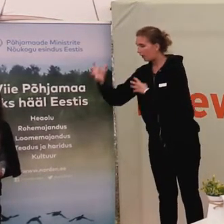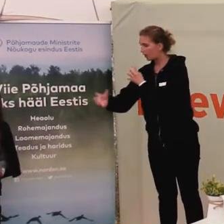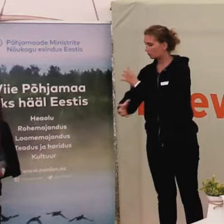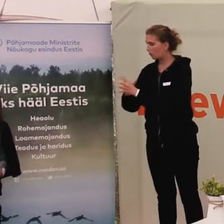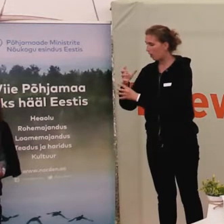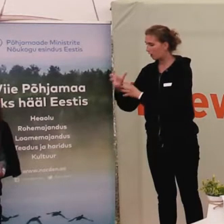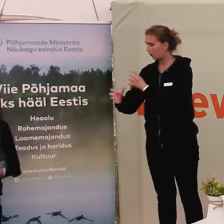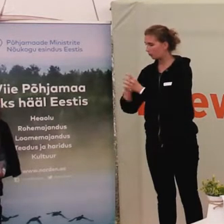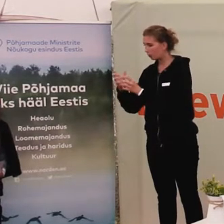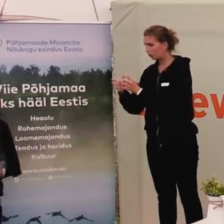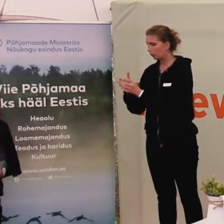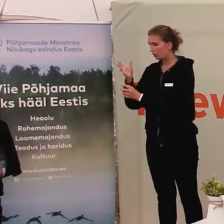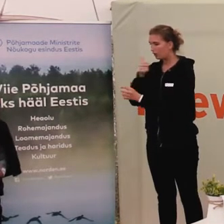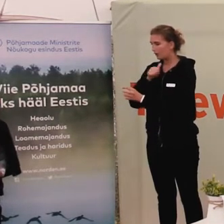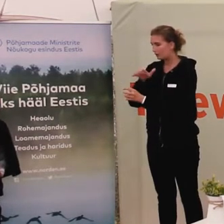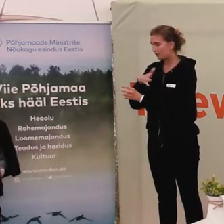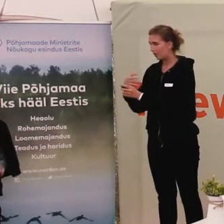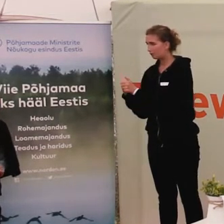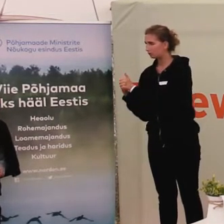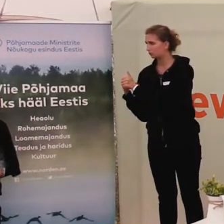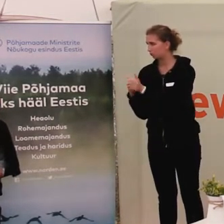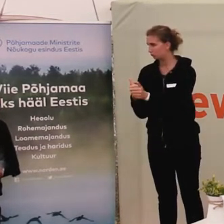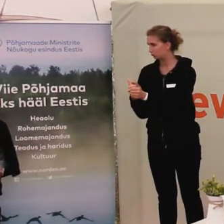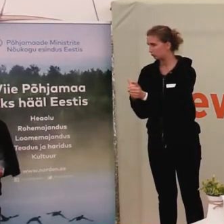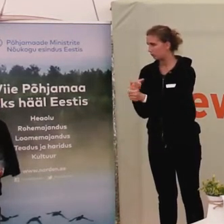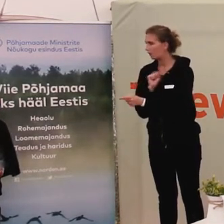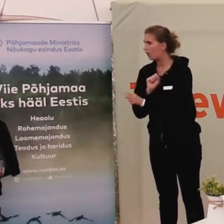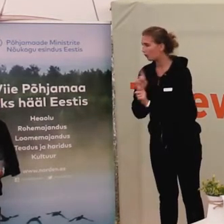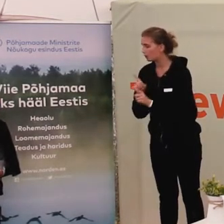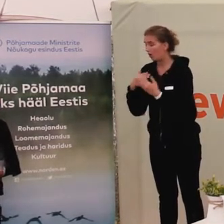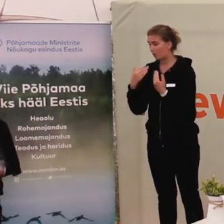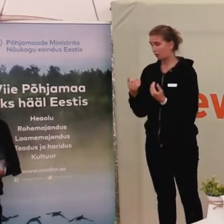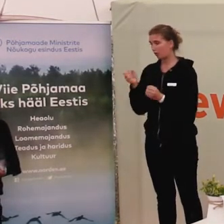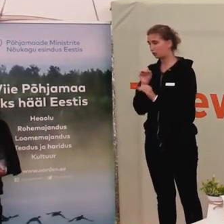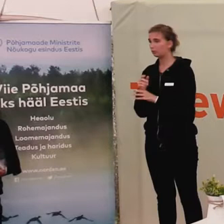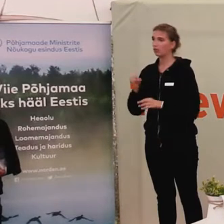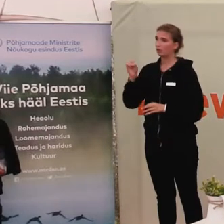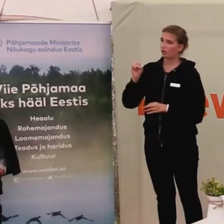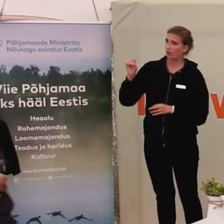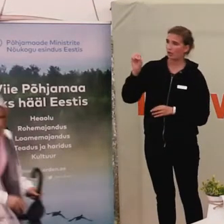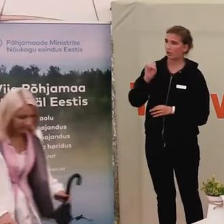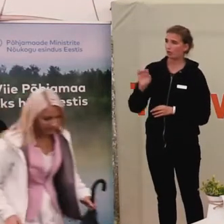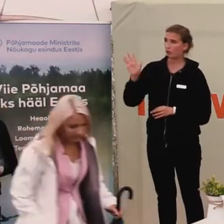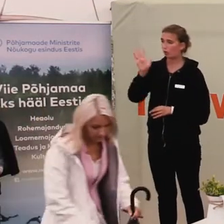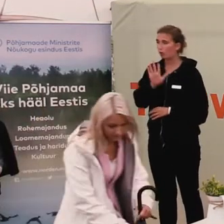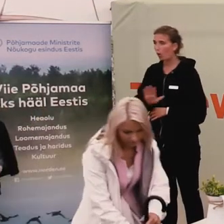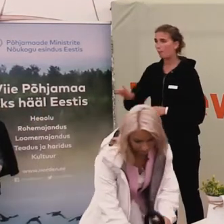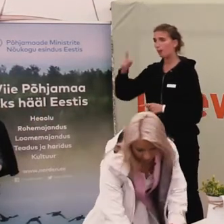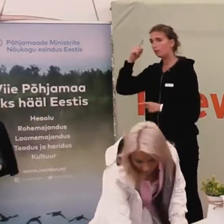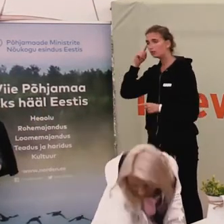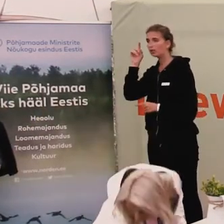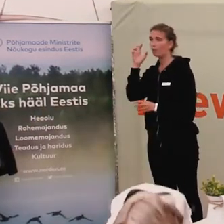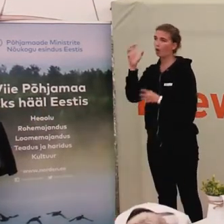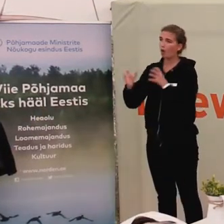follow lead? Because basically right now what we're talking about is Europe is thinking about the economy, the world health,